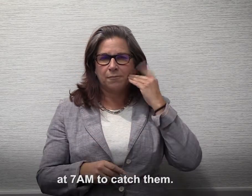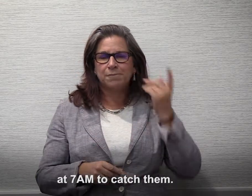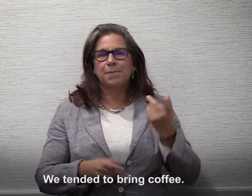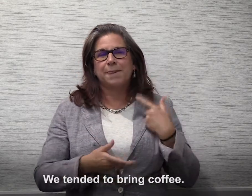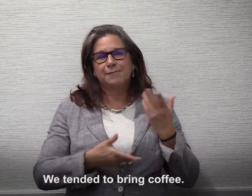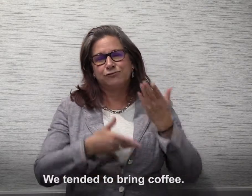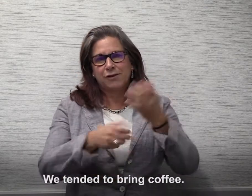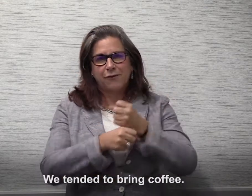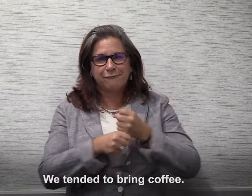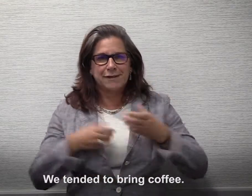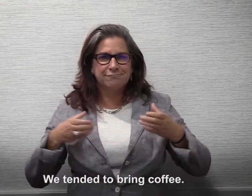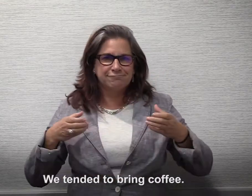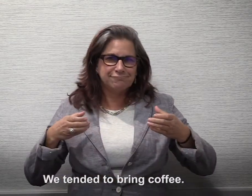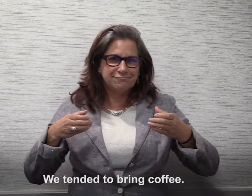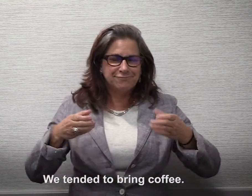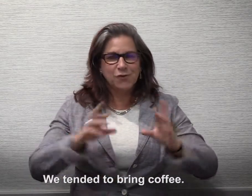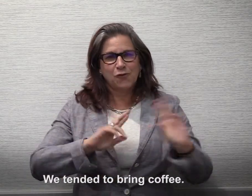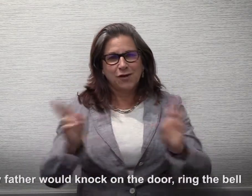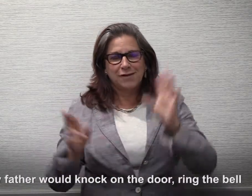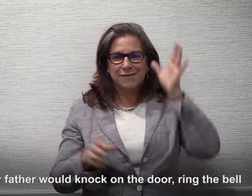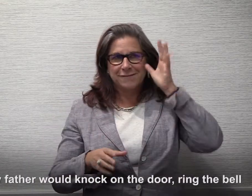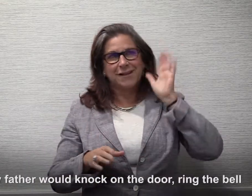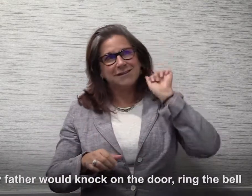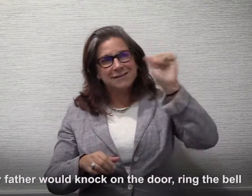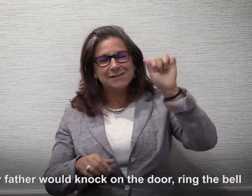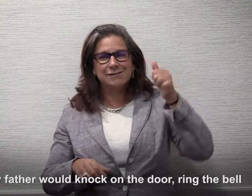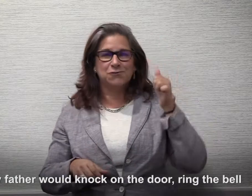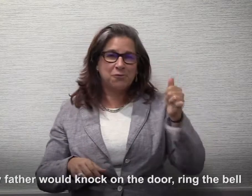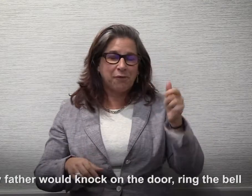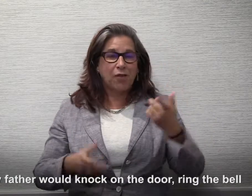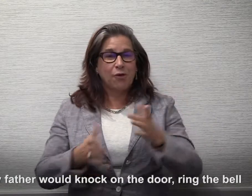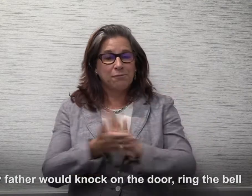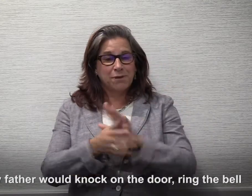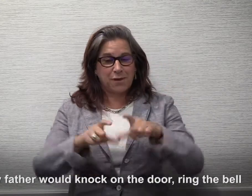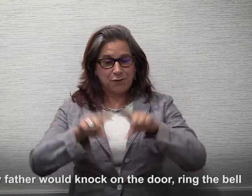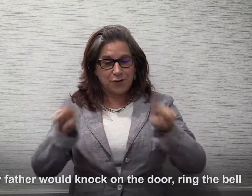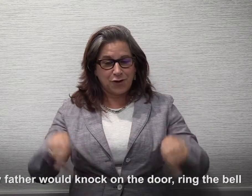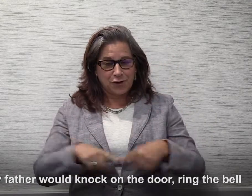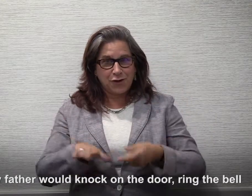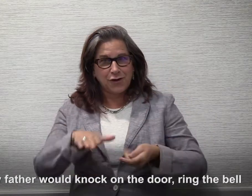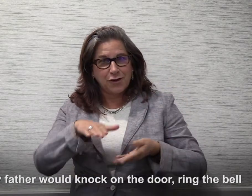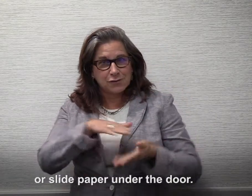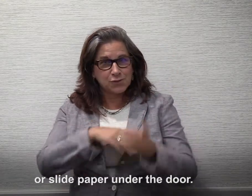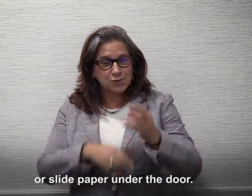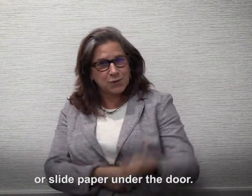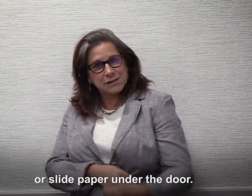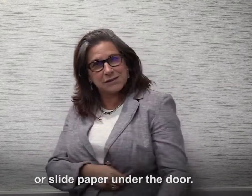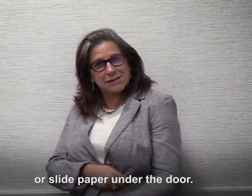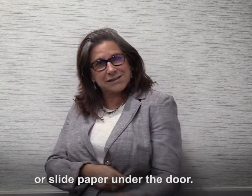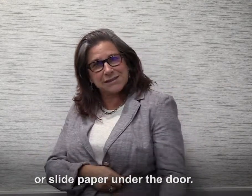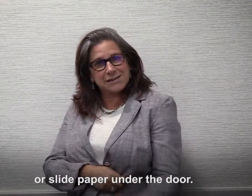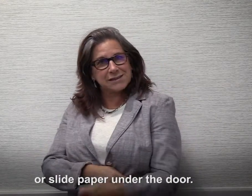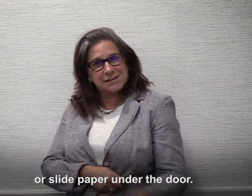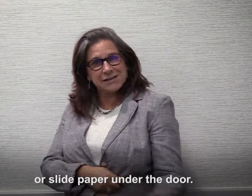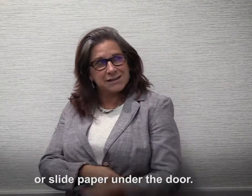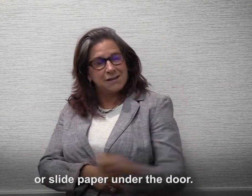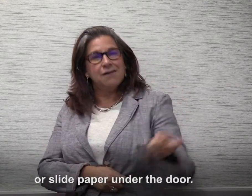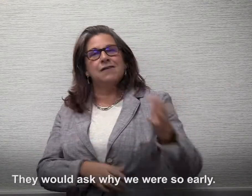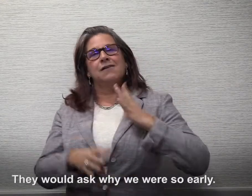We tended to bring coffee. My father would knock on the door, ring the bell, or slide paper under the door. They would